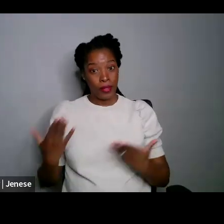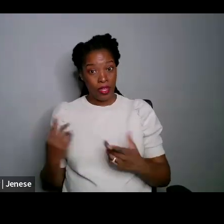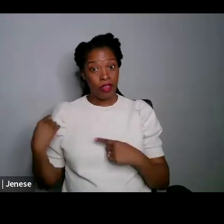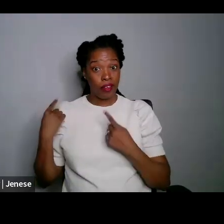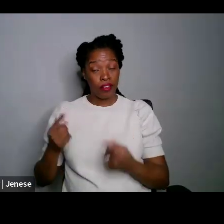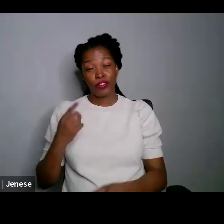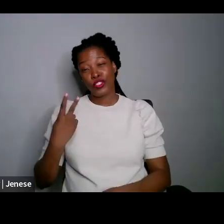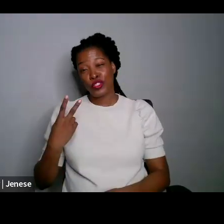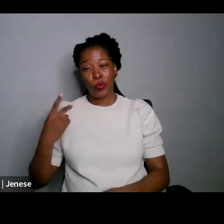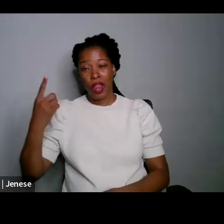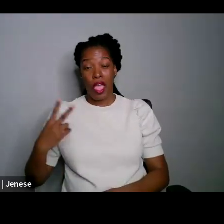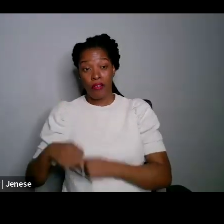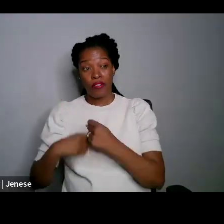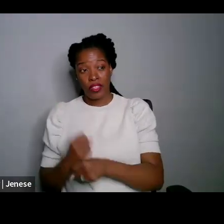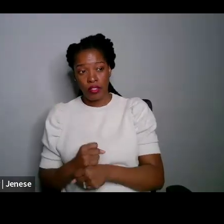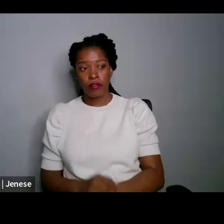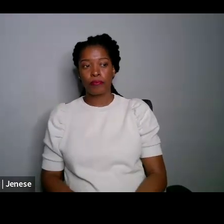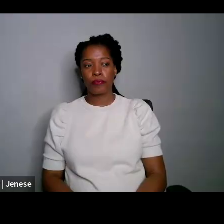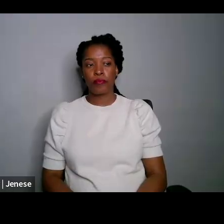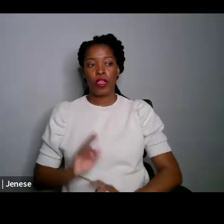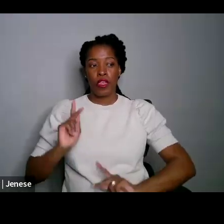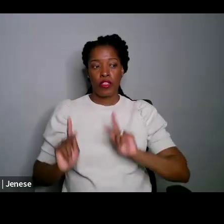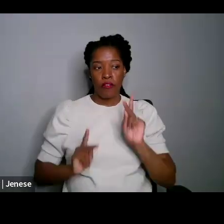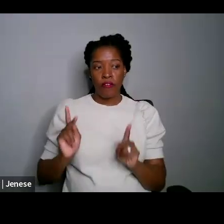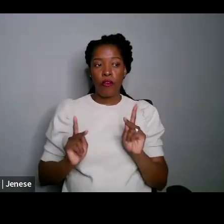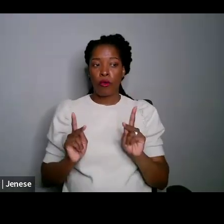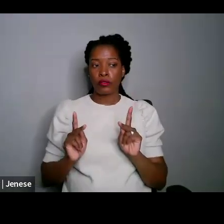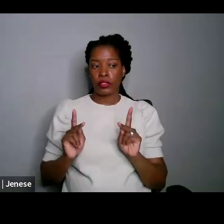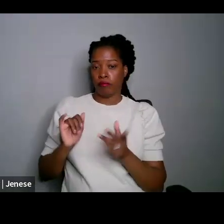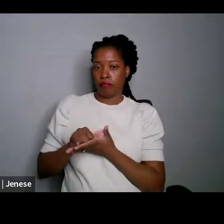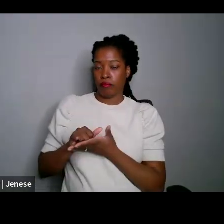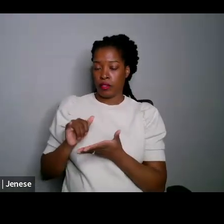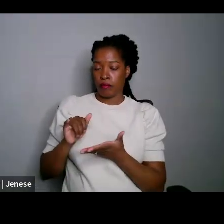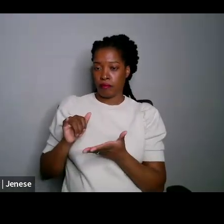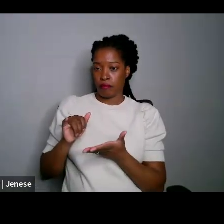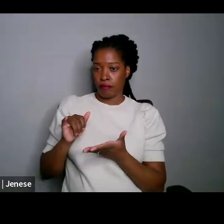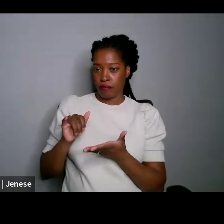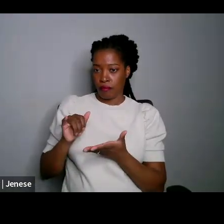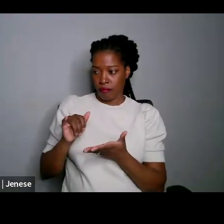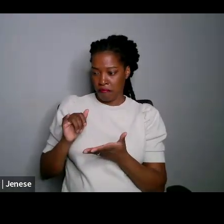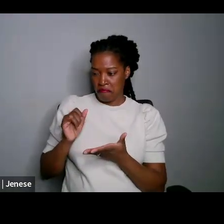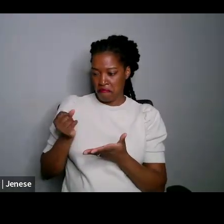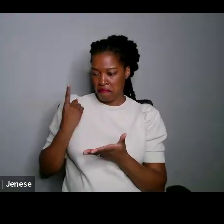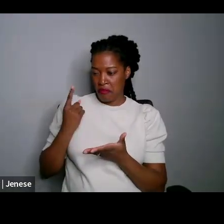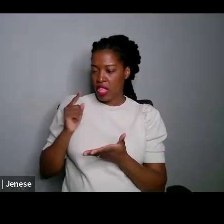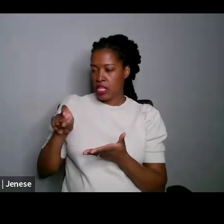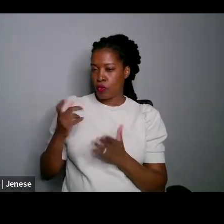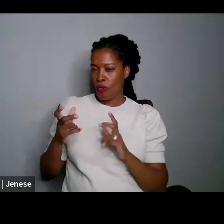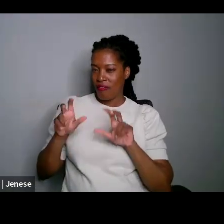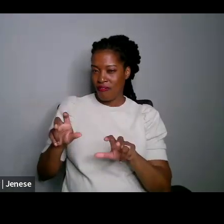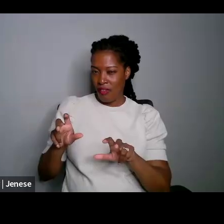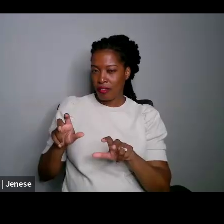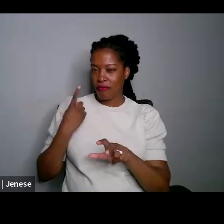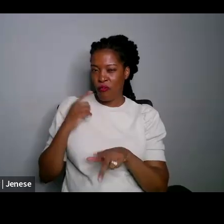marketing communications department saw that need to invest in their online presence with this position. But the reality is, for most